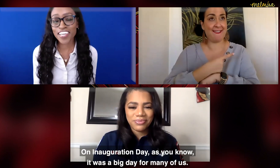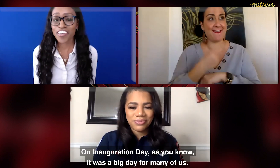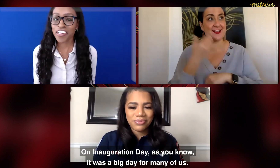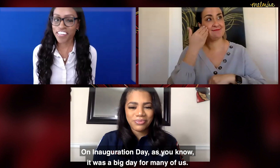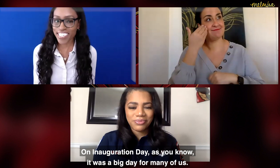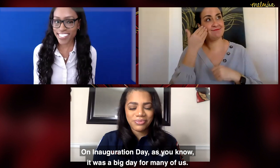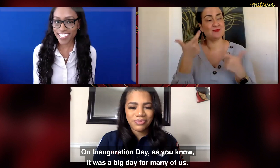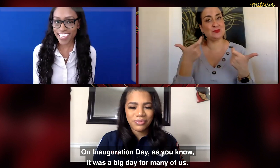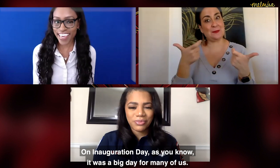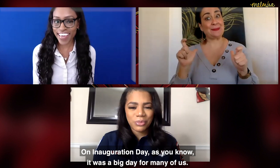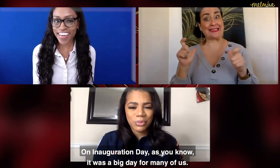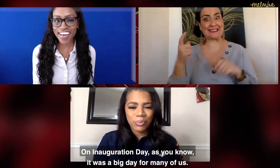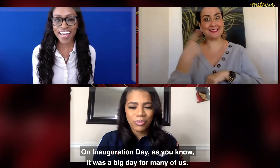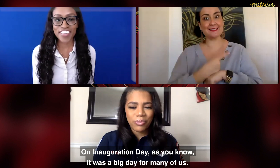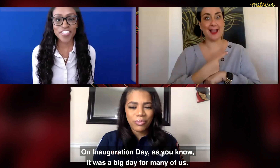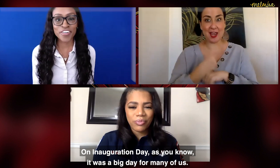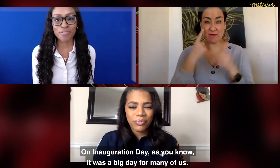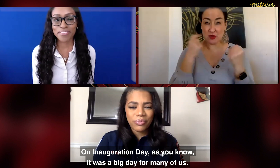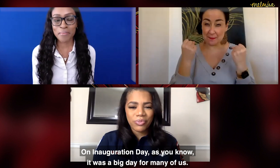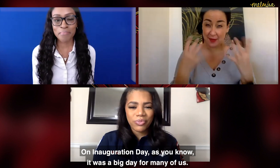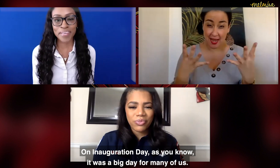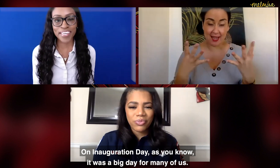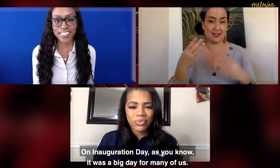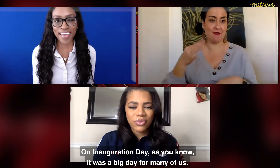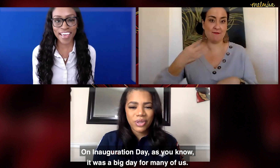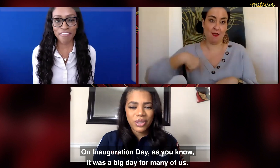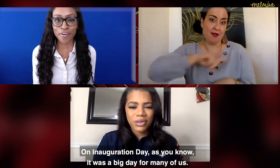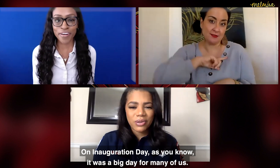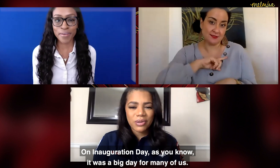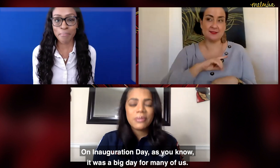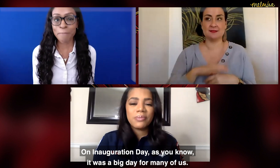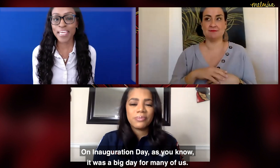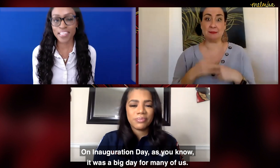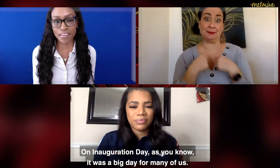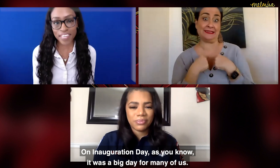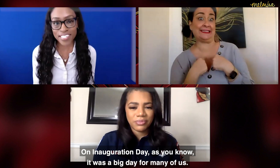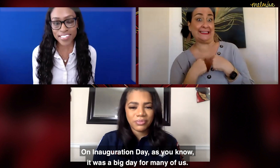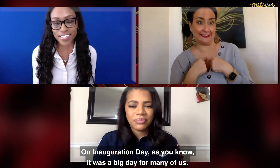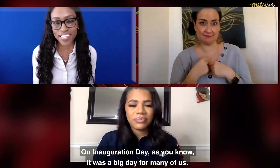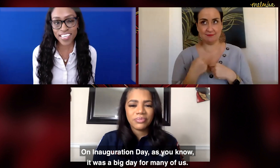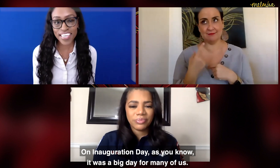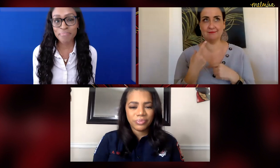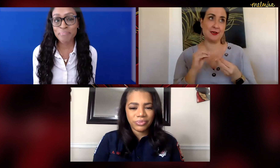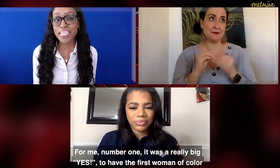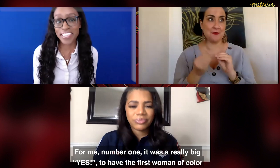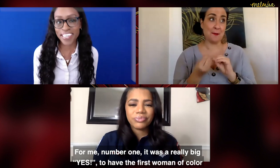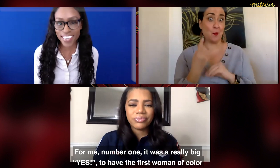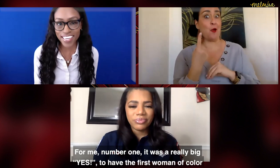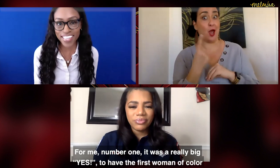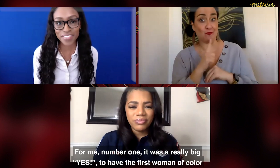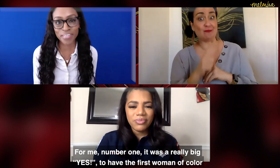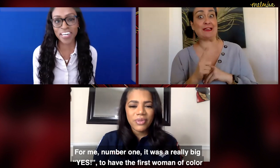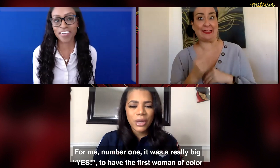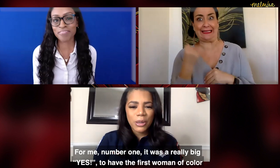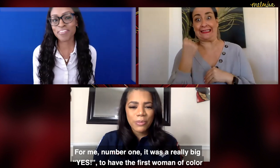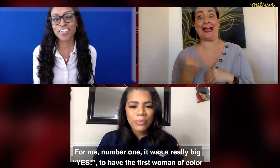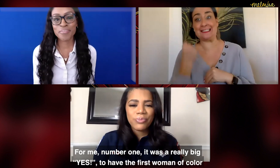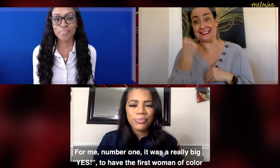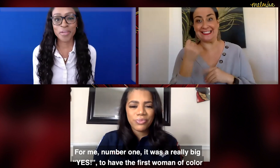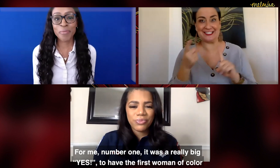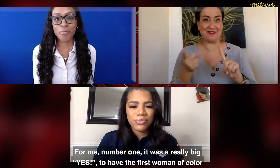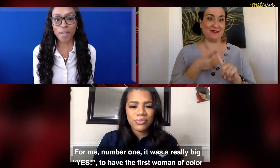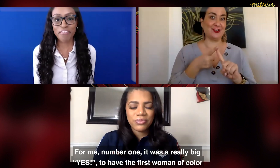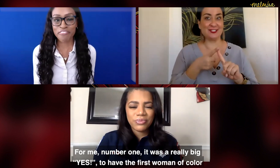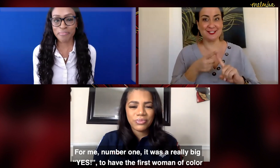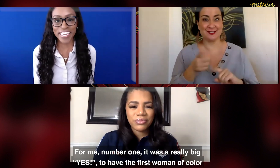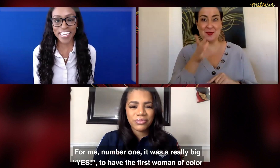On Inauguration Day, I know was a big day for many of us, me as well.